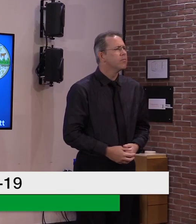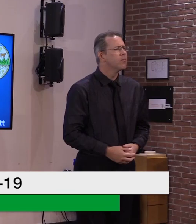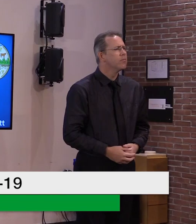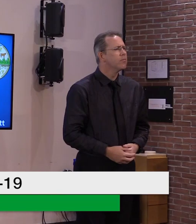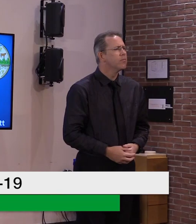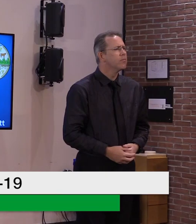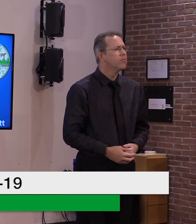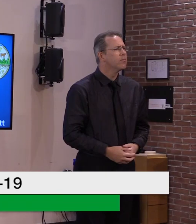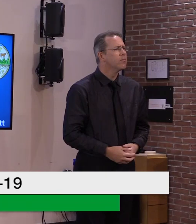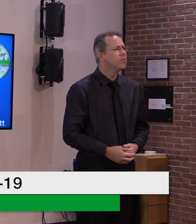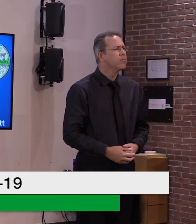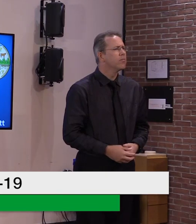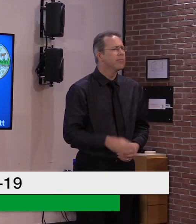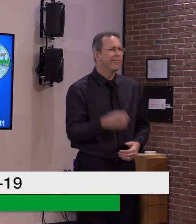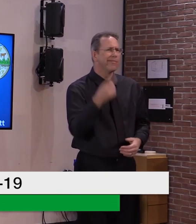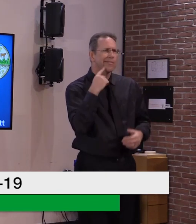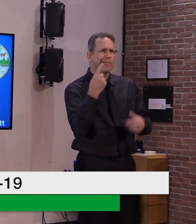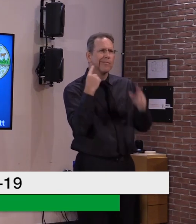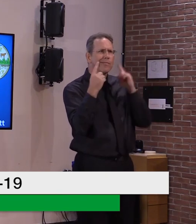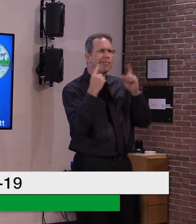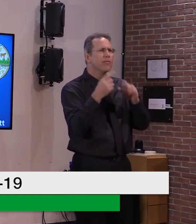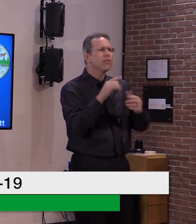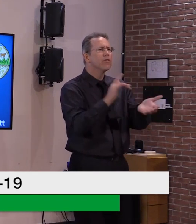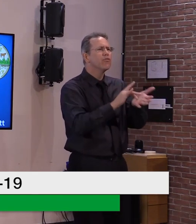by and i think might be best for vermonters